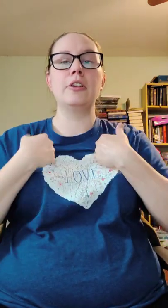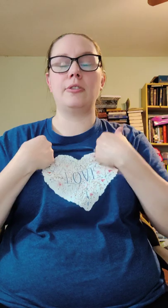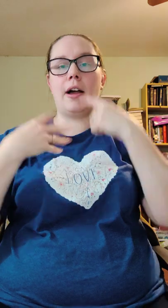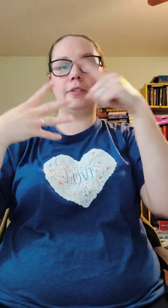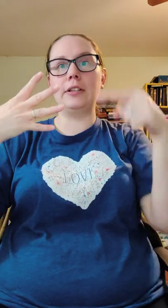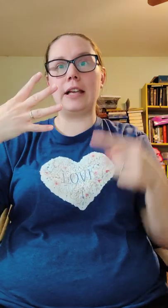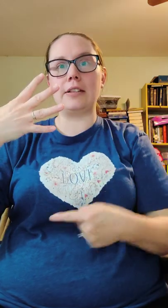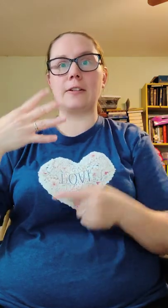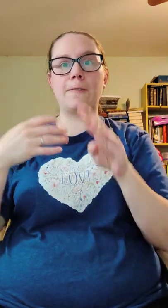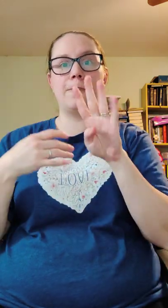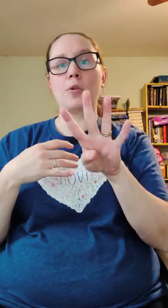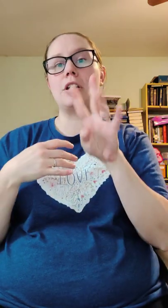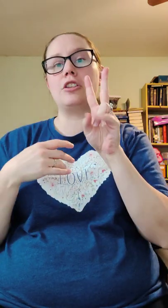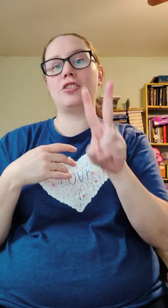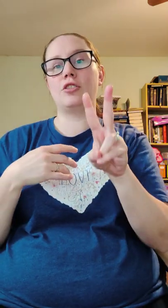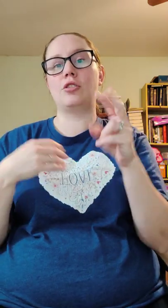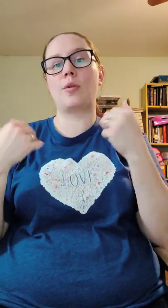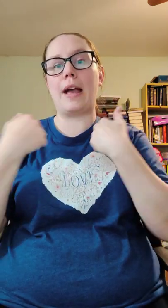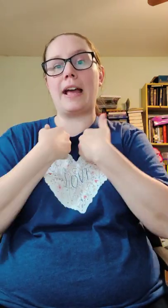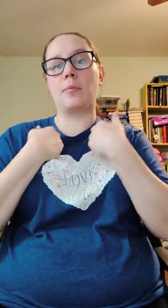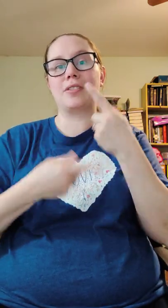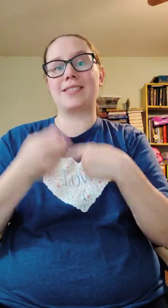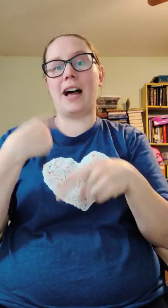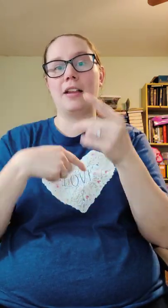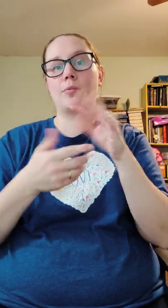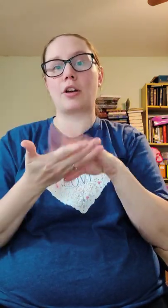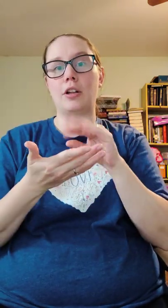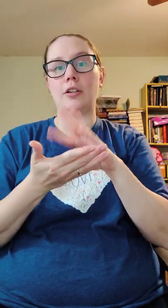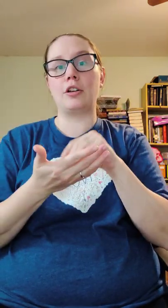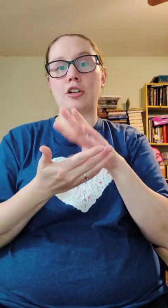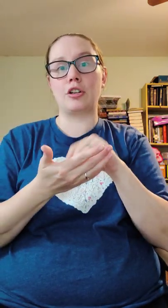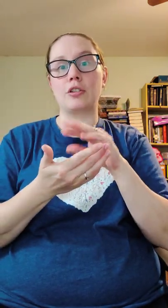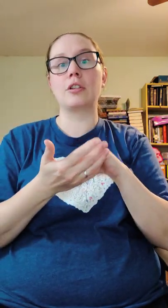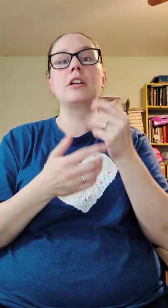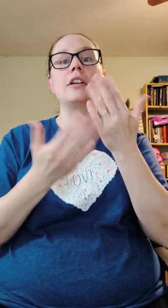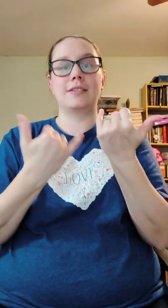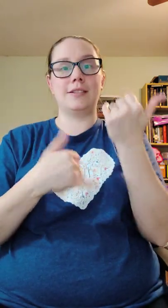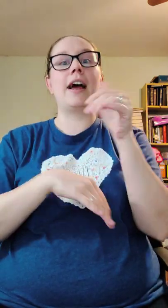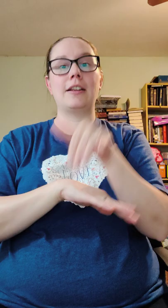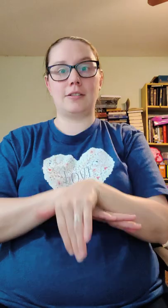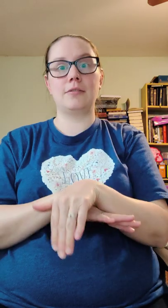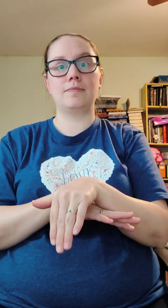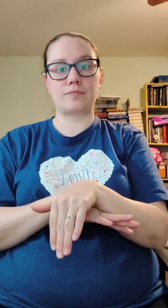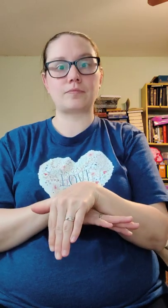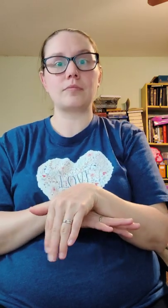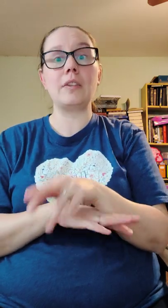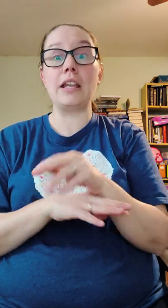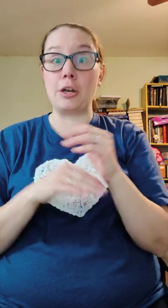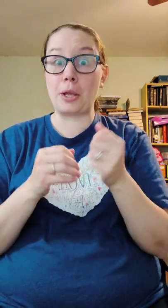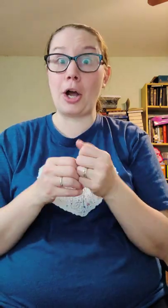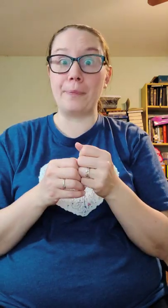so I have a list of 42 animal signs we're going to learn tonight. Here we go.